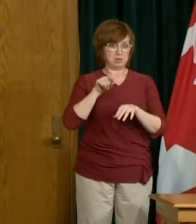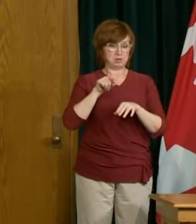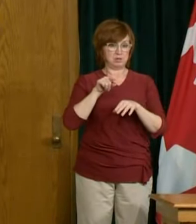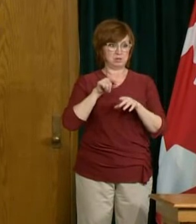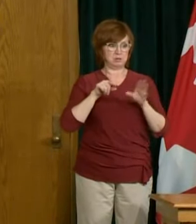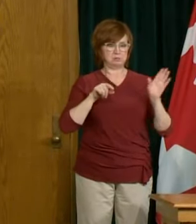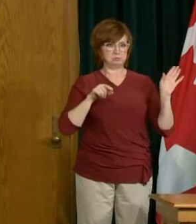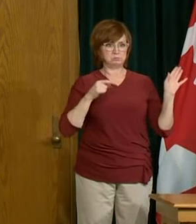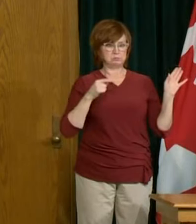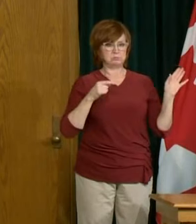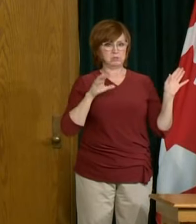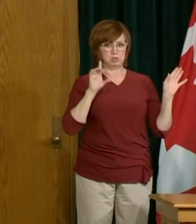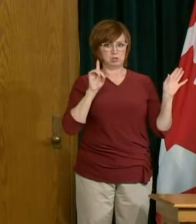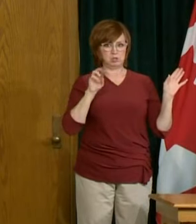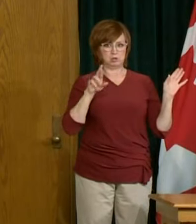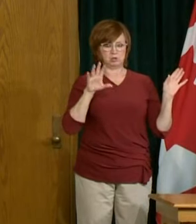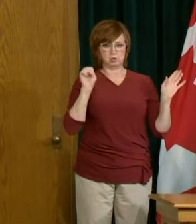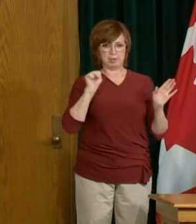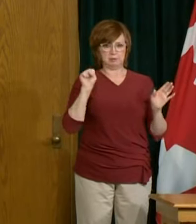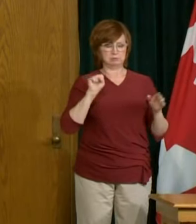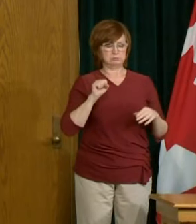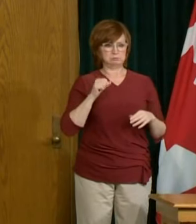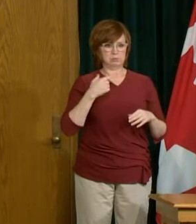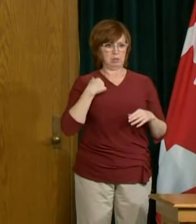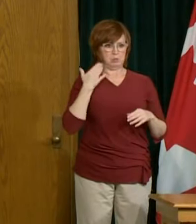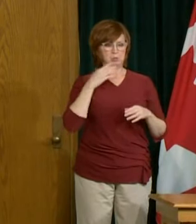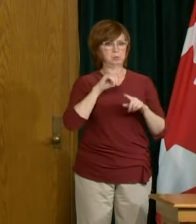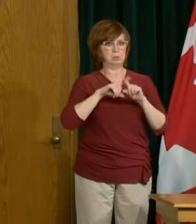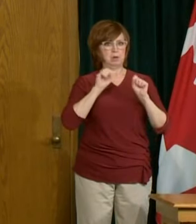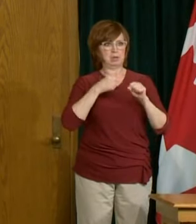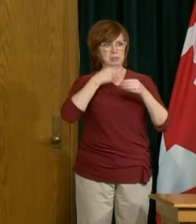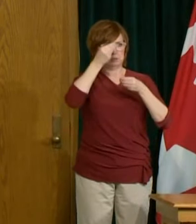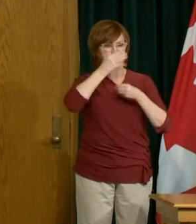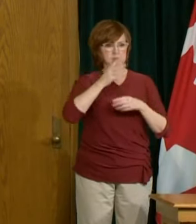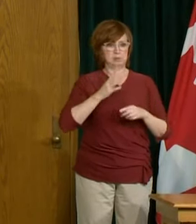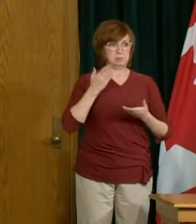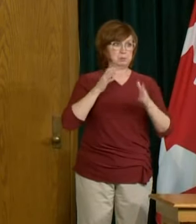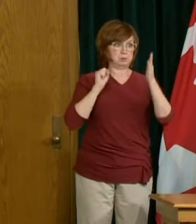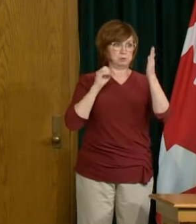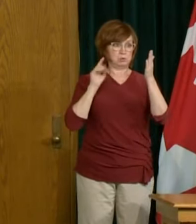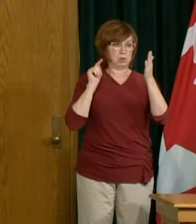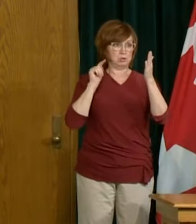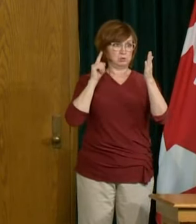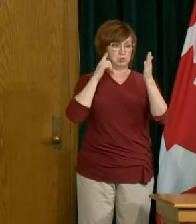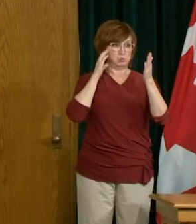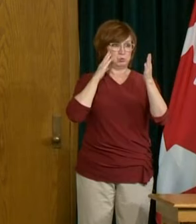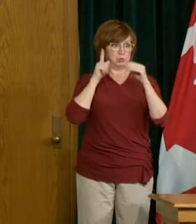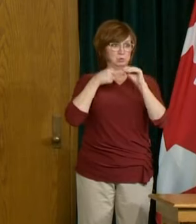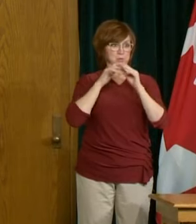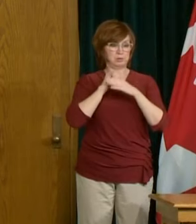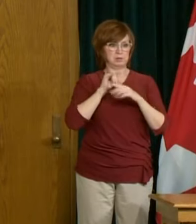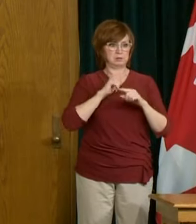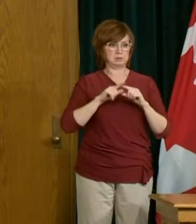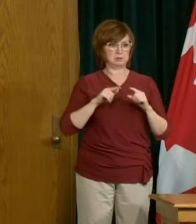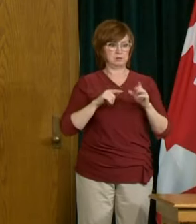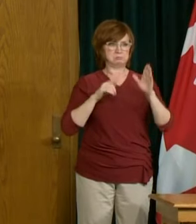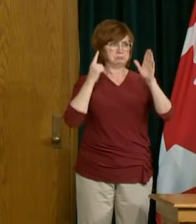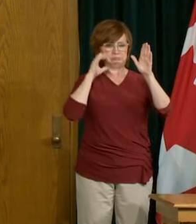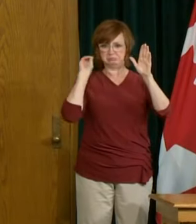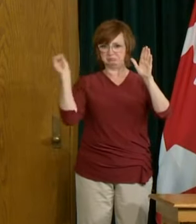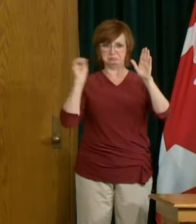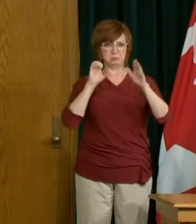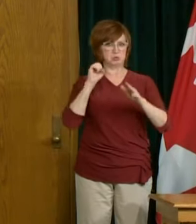So I'm not aware of the details, and we can get back to you unless, Scott, you are aware of the details. I'm